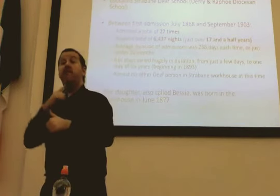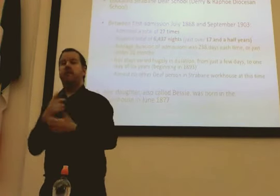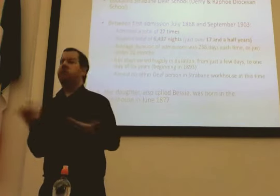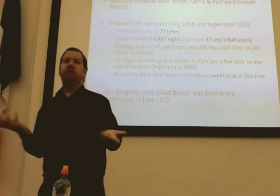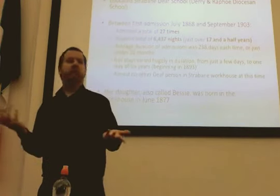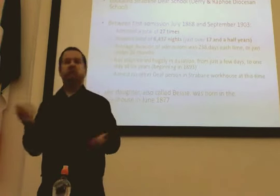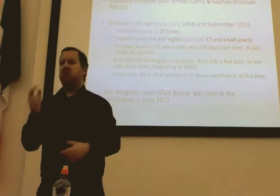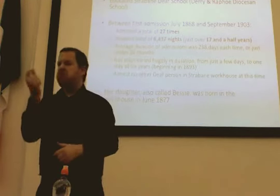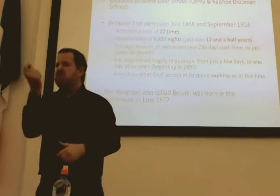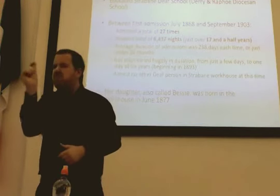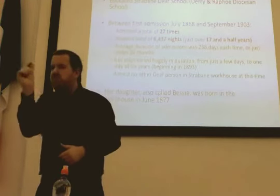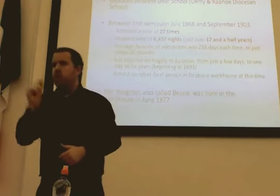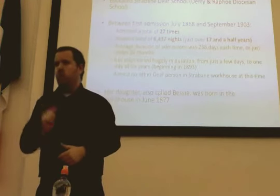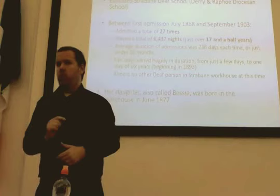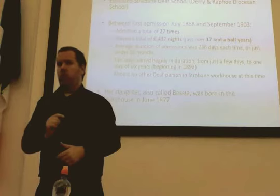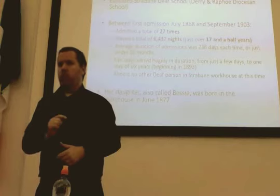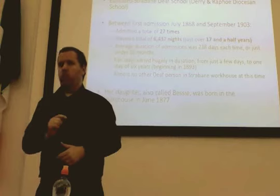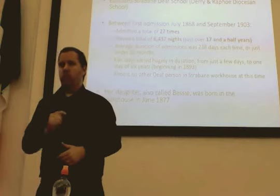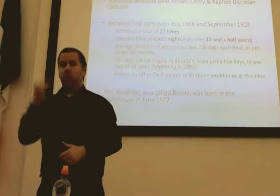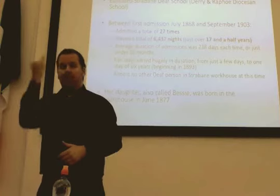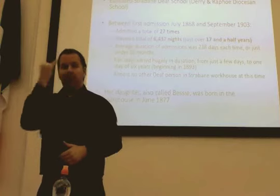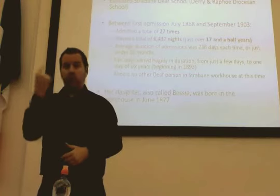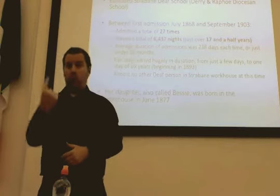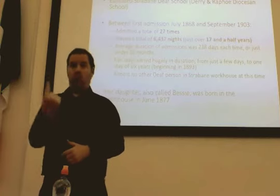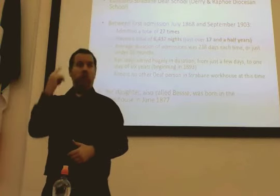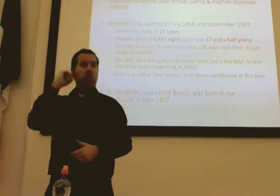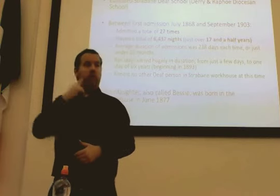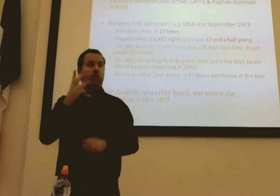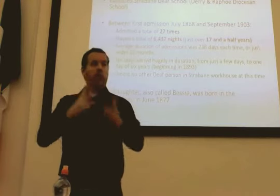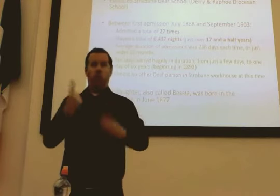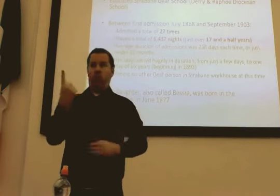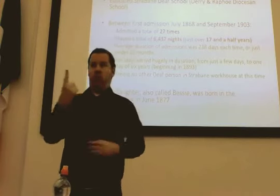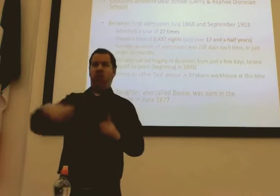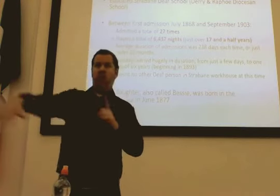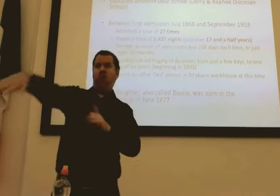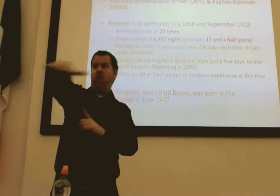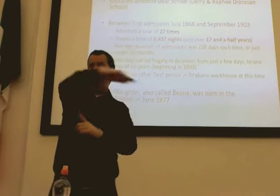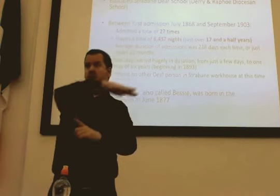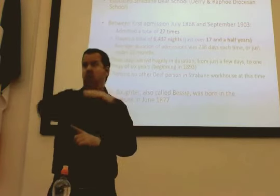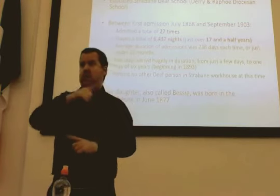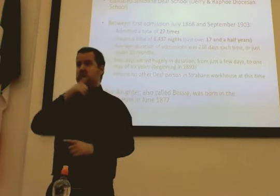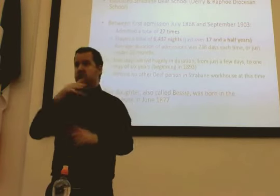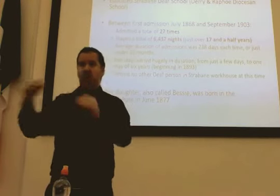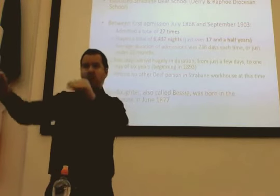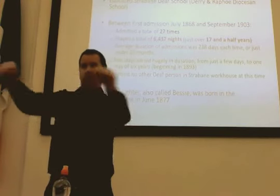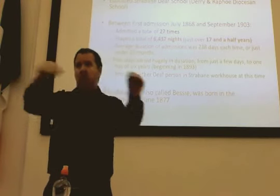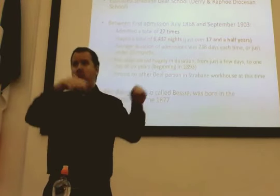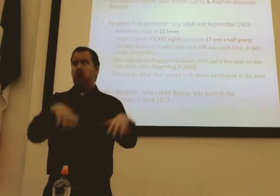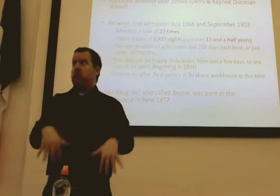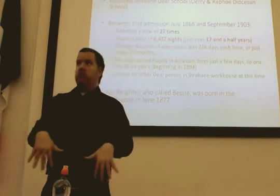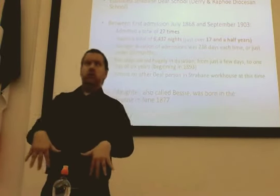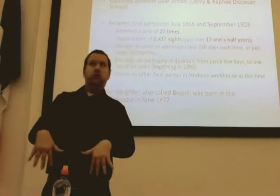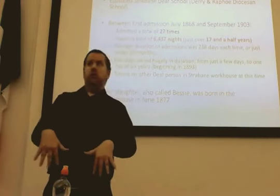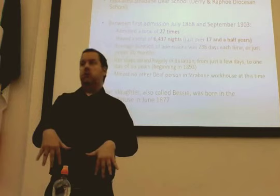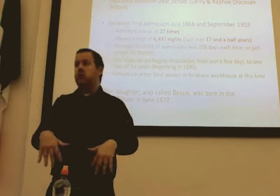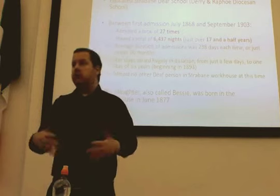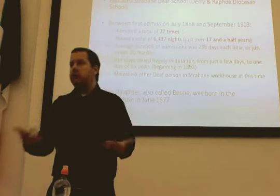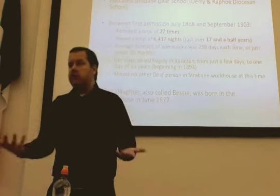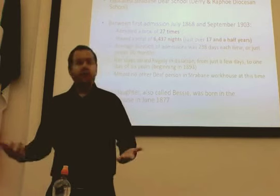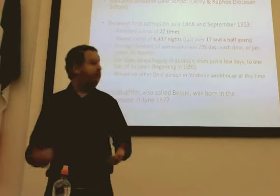times, but it's the only one as a deaf person. There's no other deaf people in the workhouse at the time. So you could imagine as a deaf